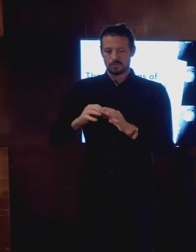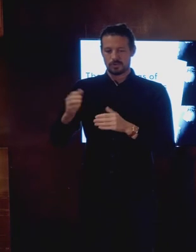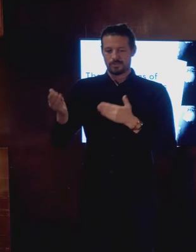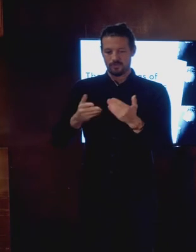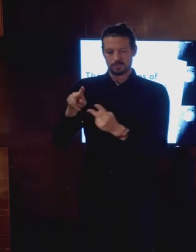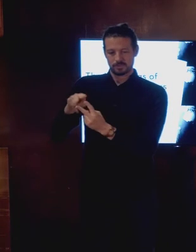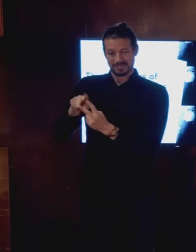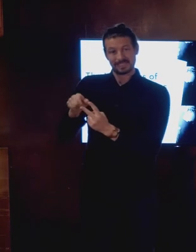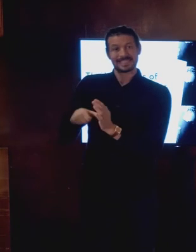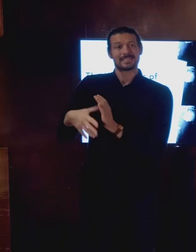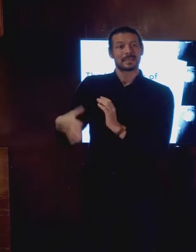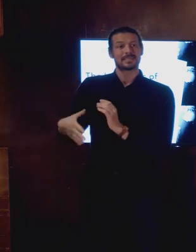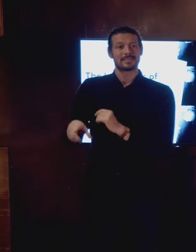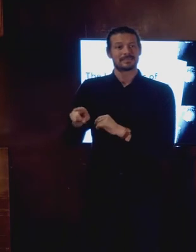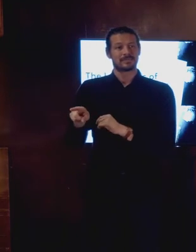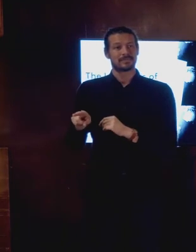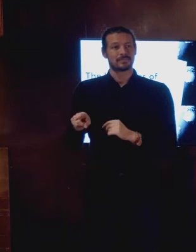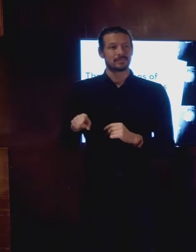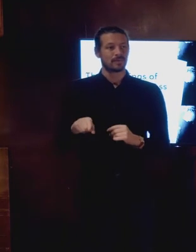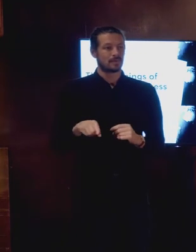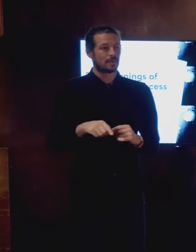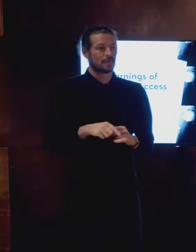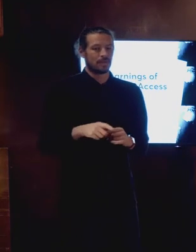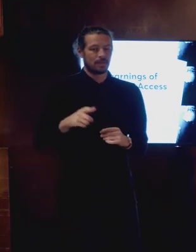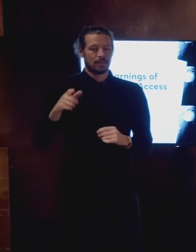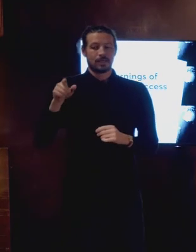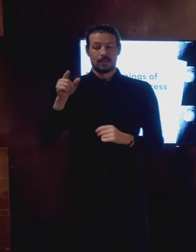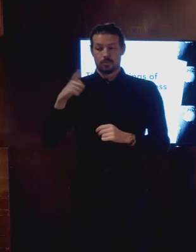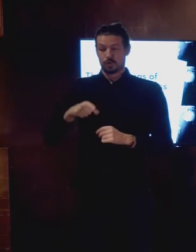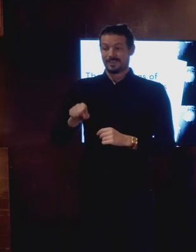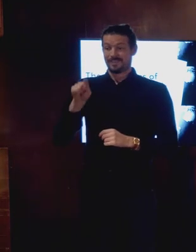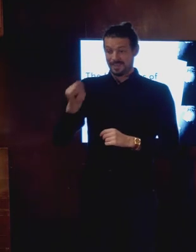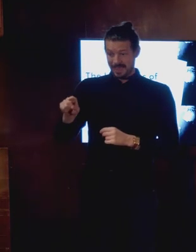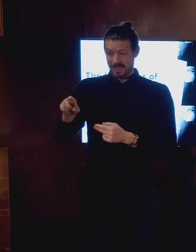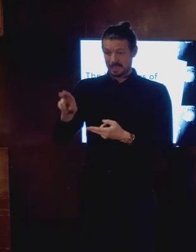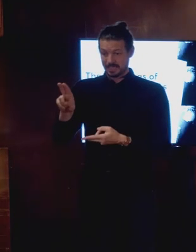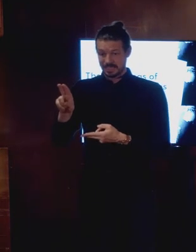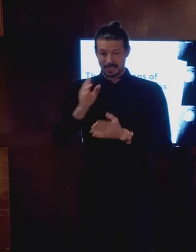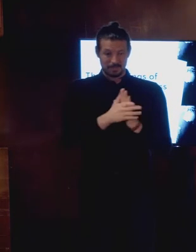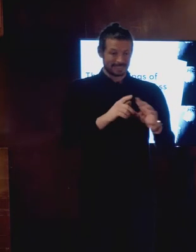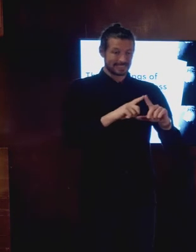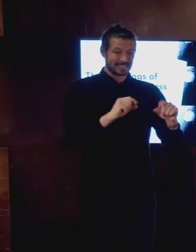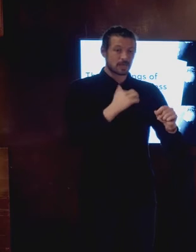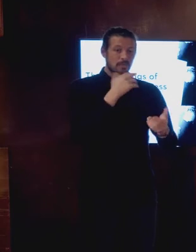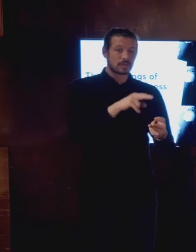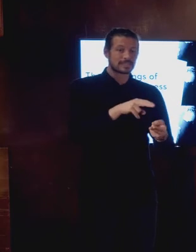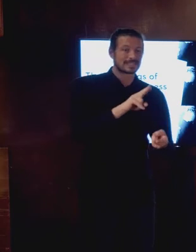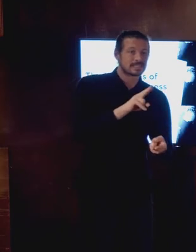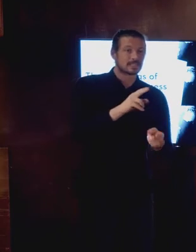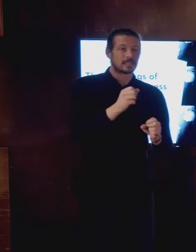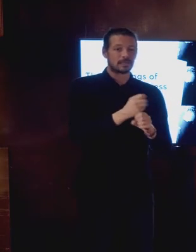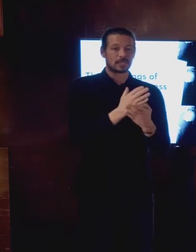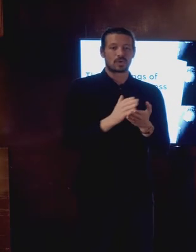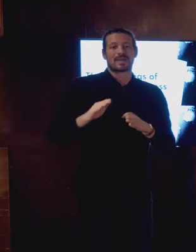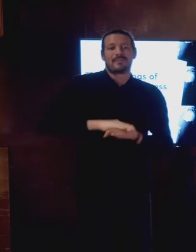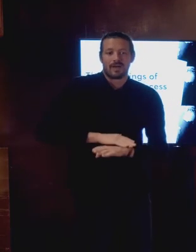one of the more expensive parts of the budget. Mm-hmm. And because of that, we had to increase the ticket prices in order to cover our sort of